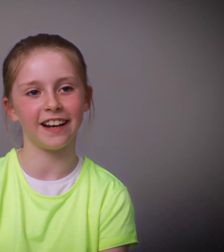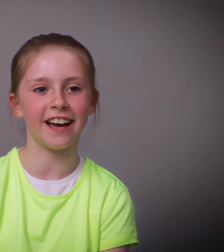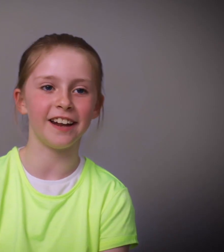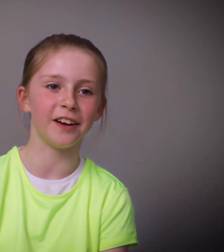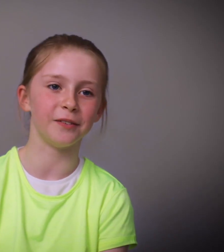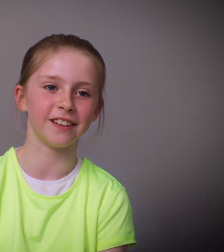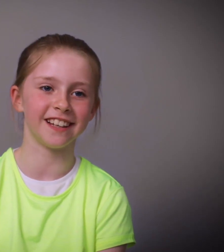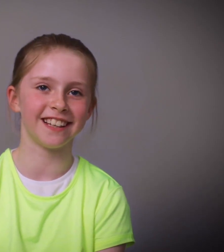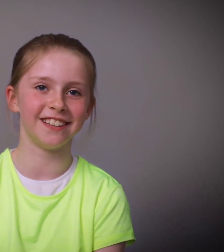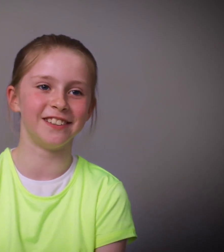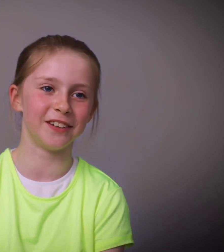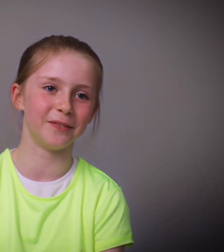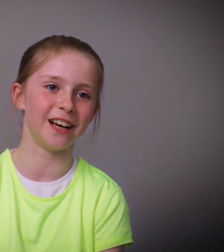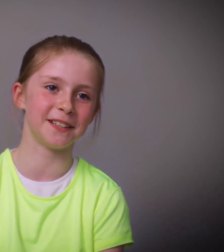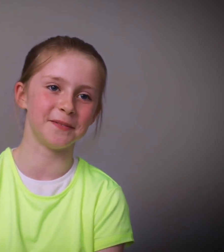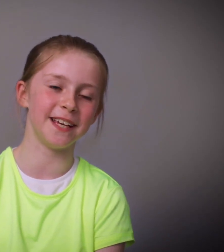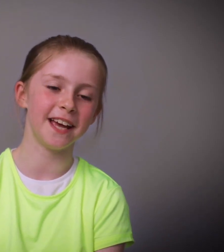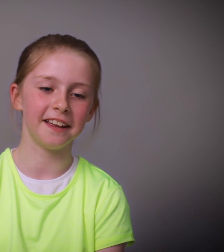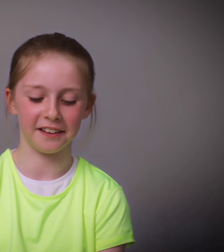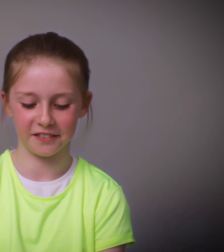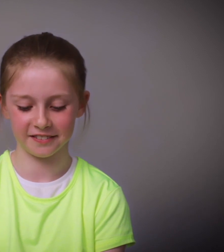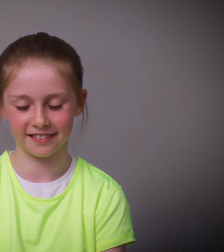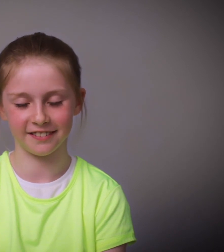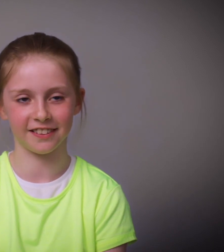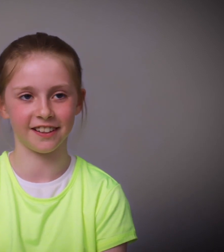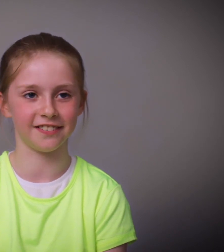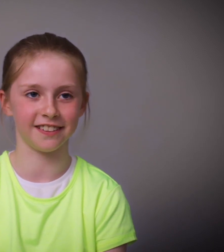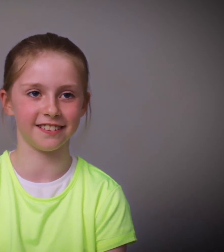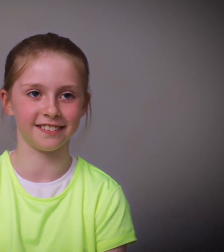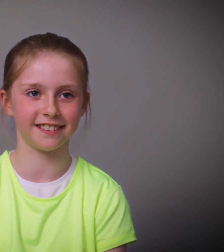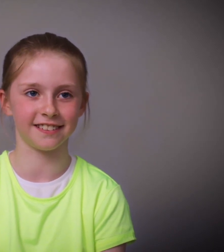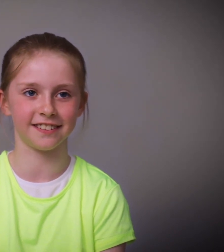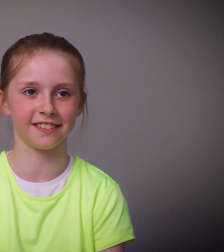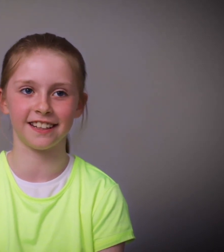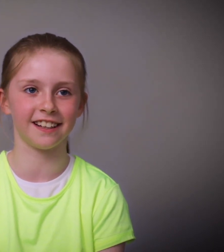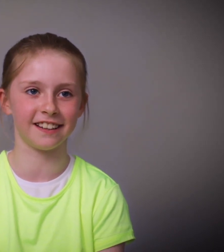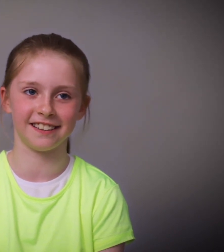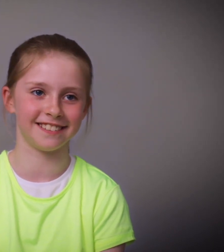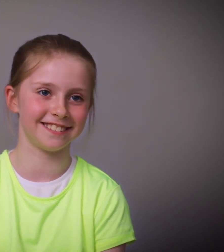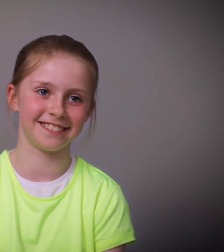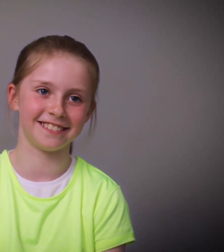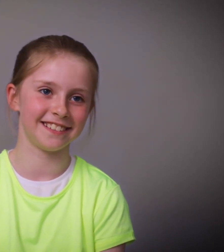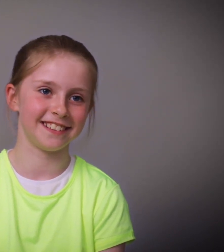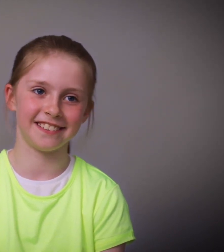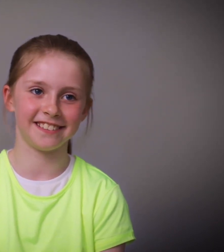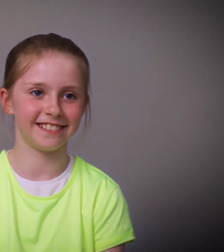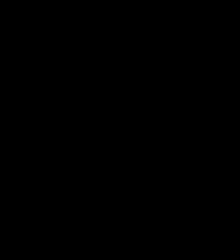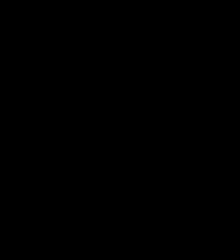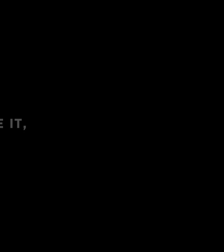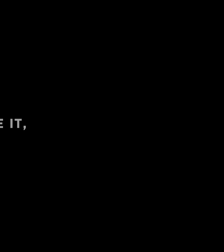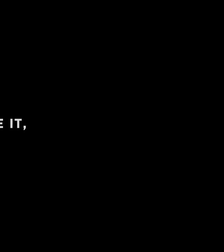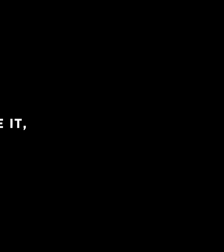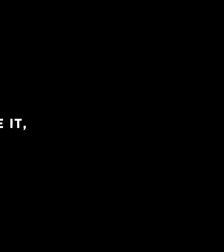In my head, I'd be like, you should have passed to me. Then, real life, I just don't say anything.